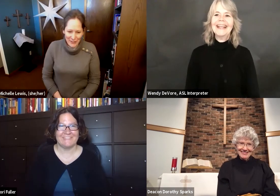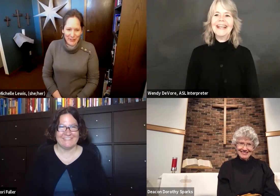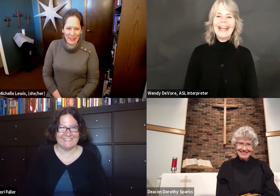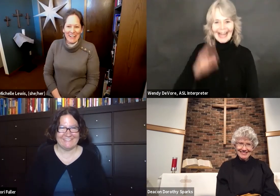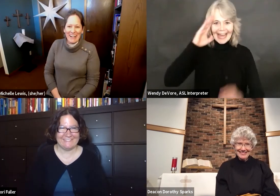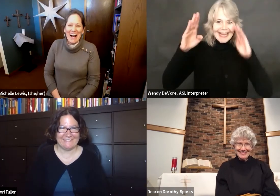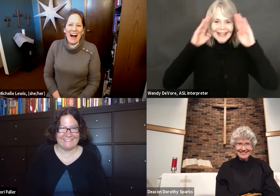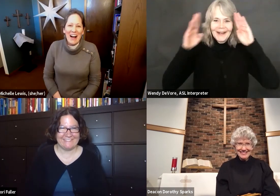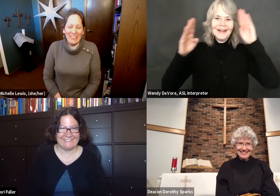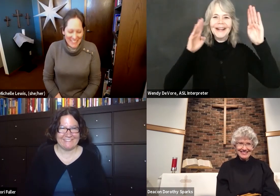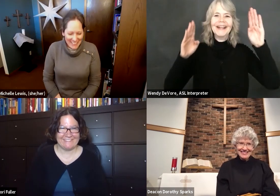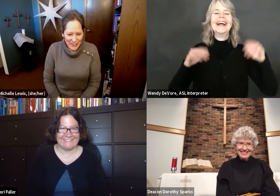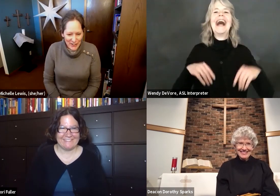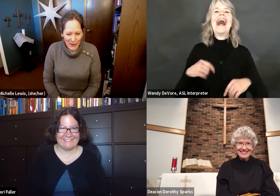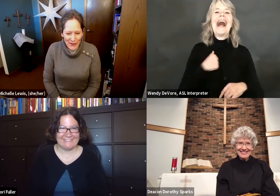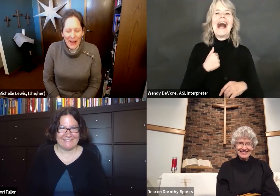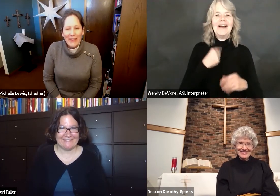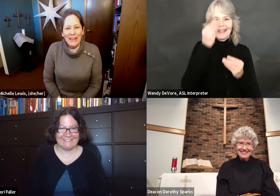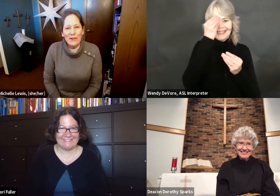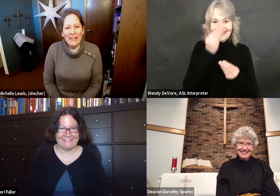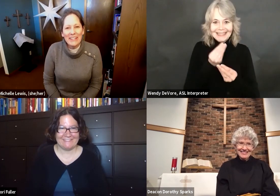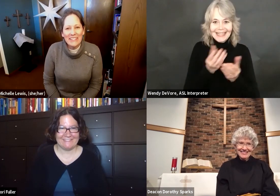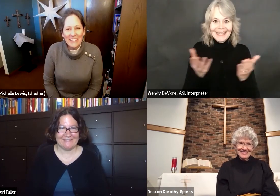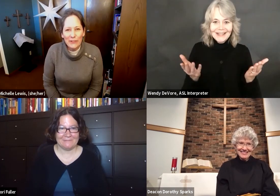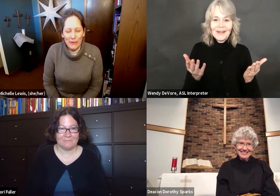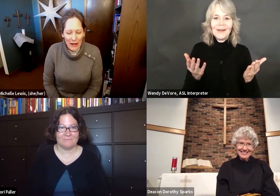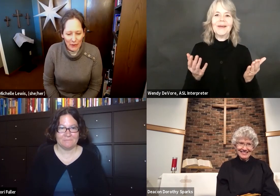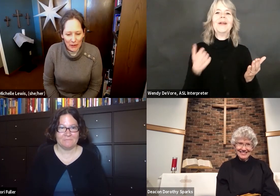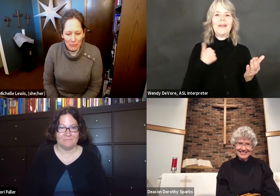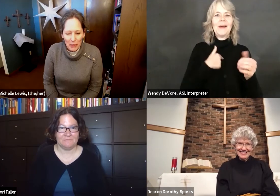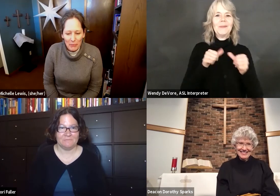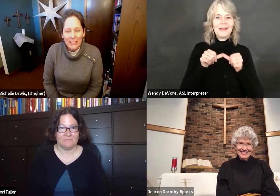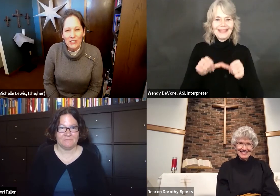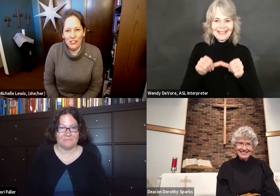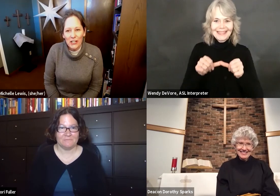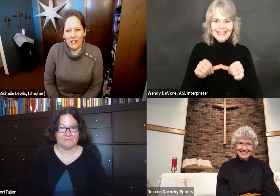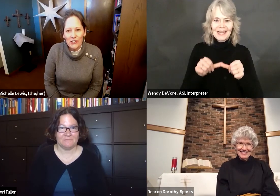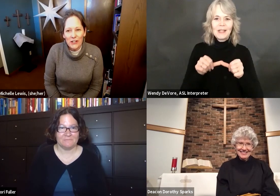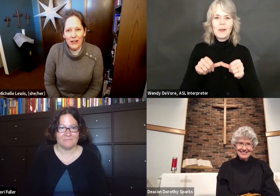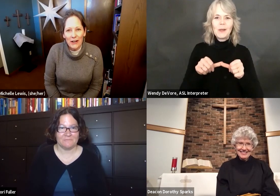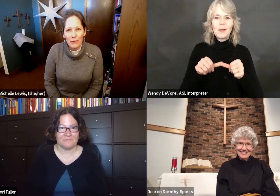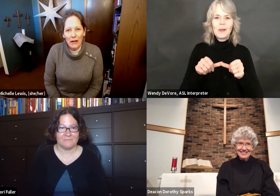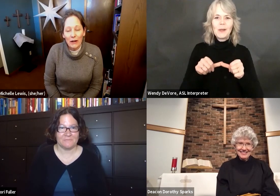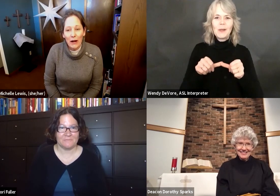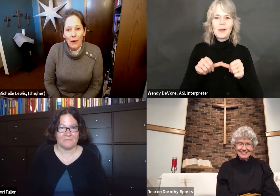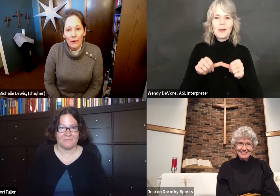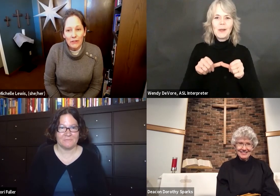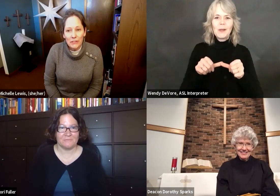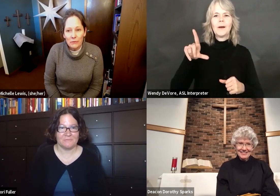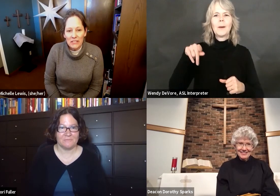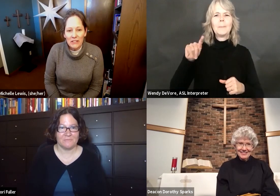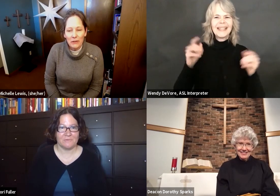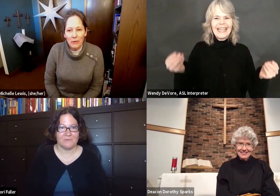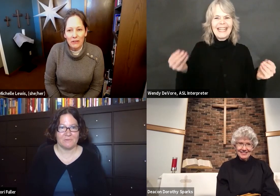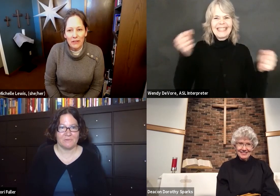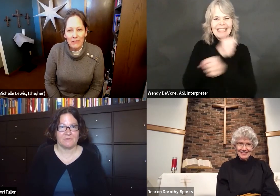Also, I want to let you know that we continue our pulpit exchange where our